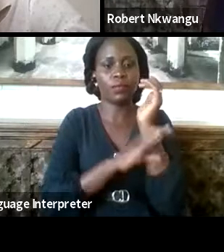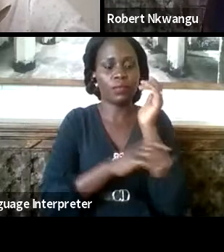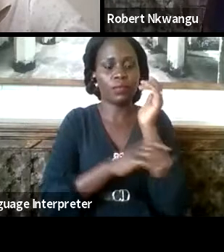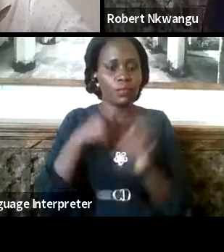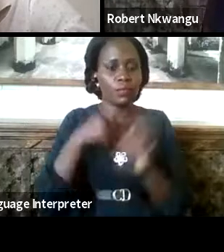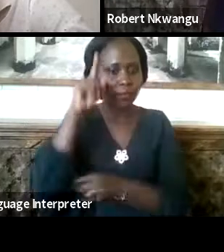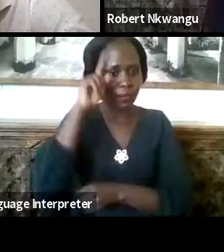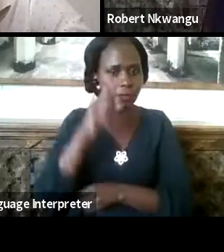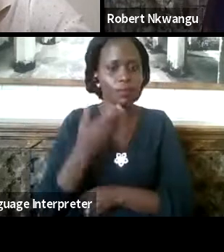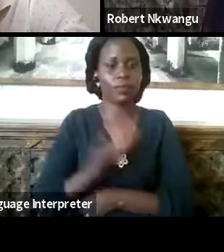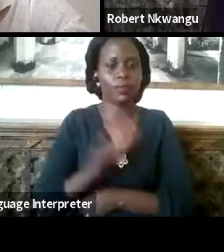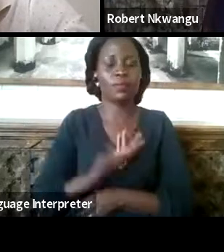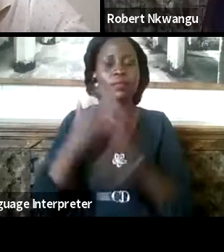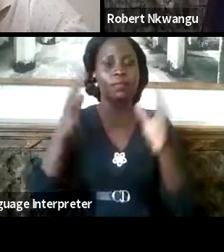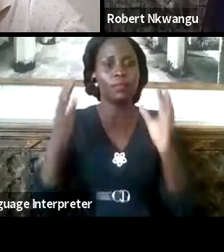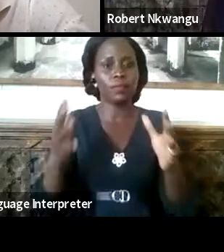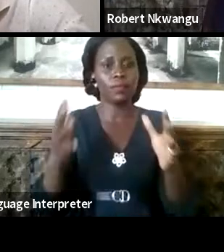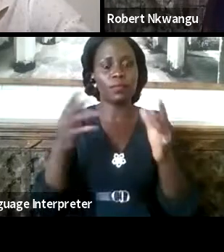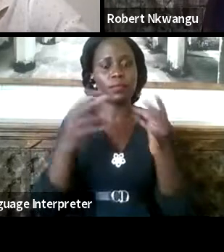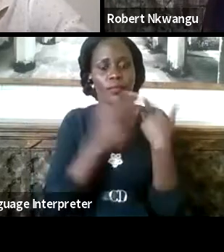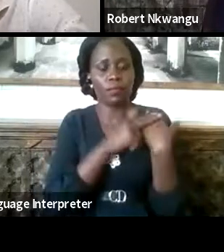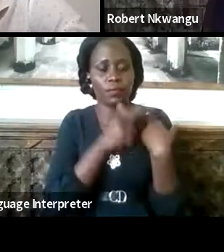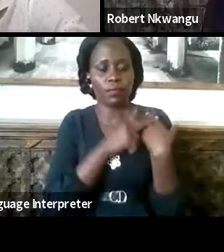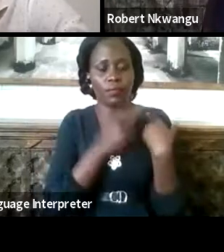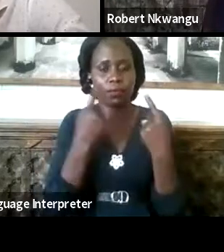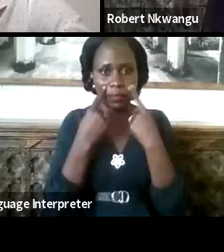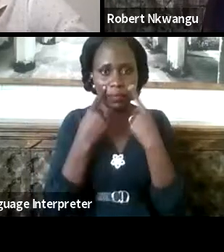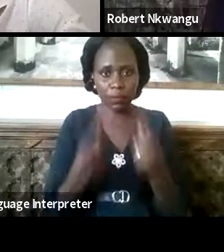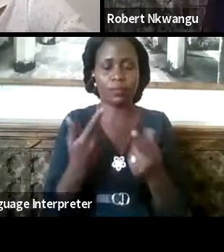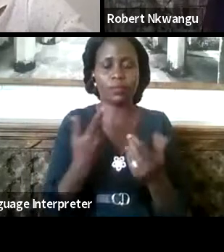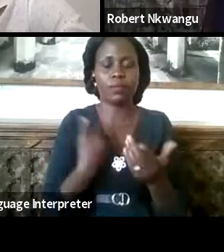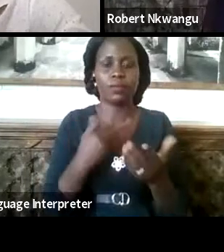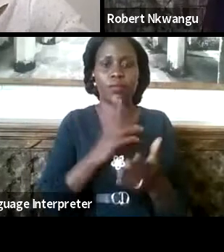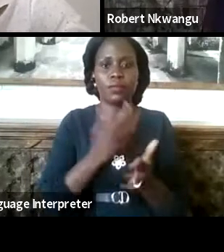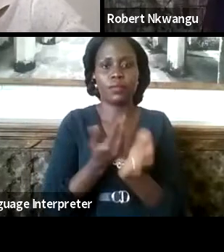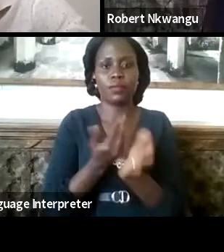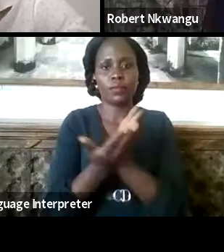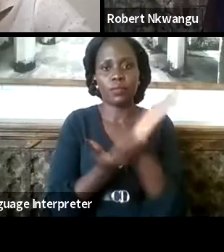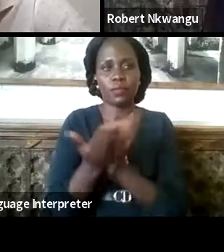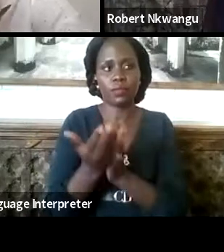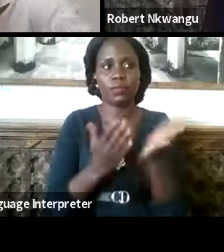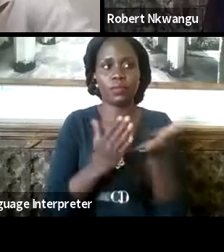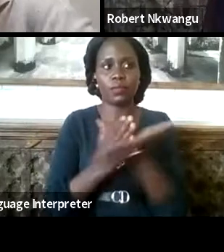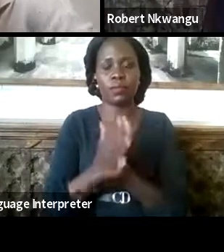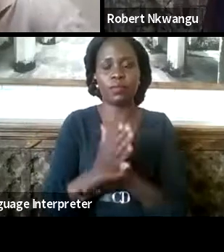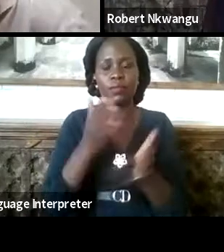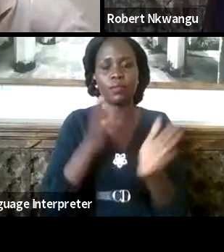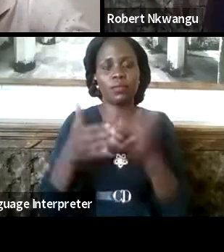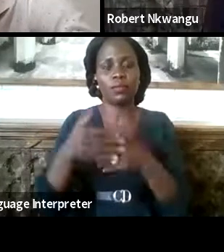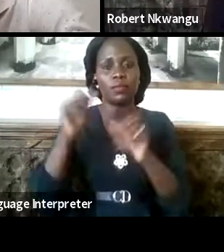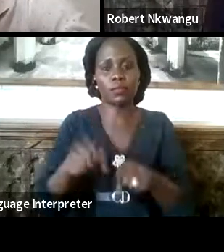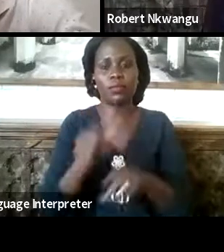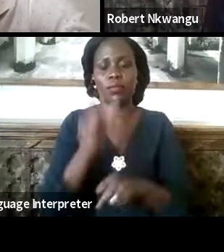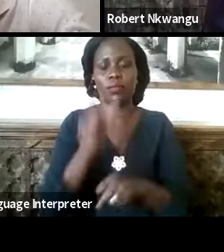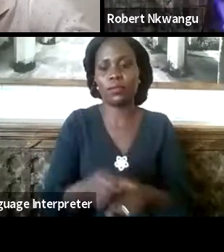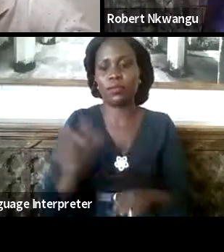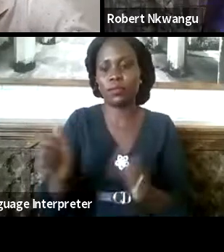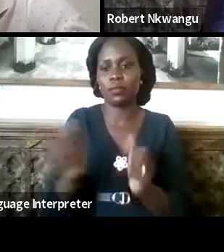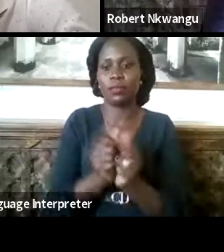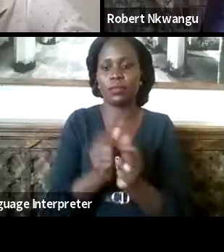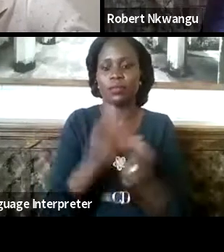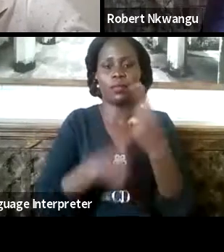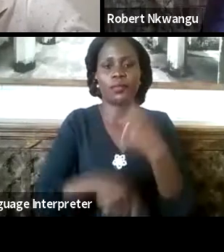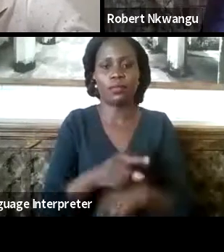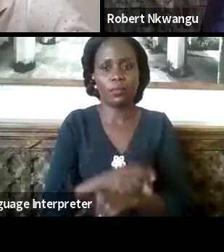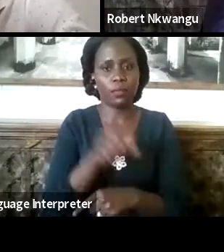play in ensuring that their services are accessible to persons with disability. Do you envisage having